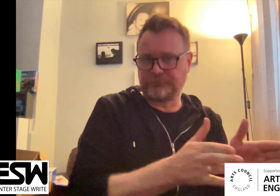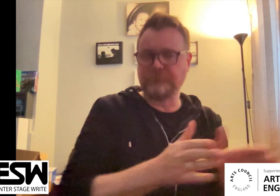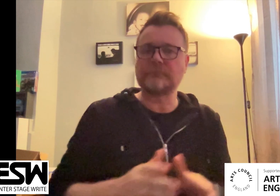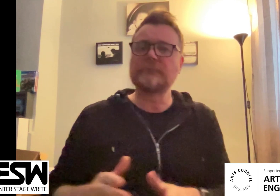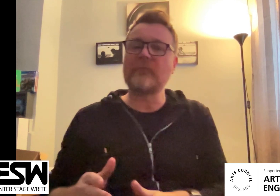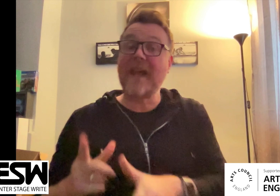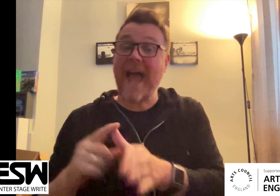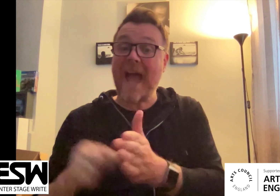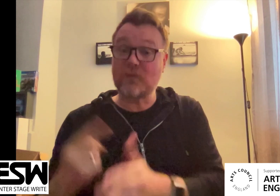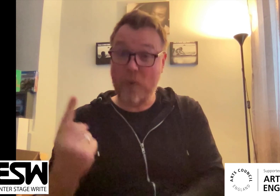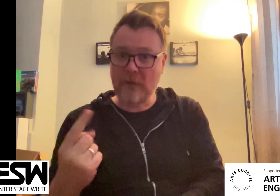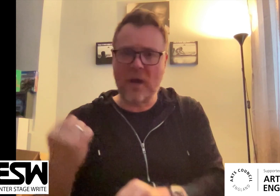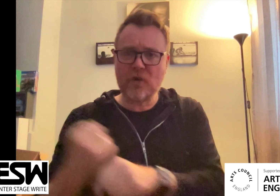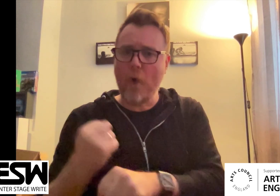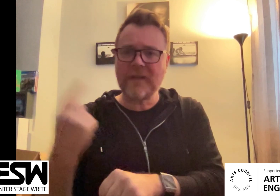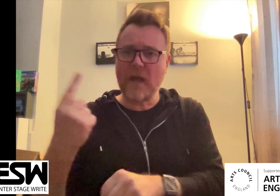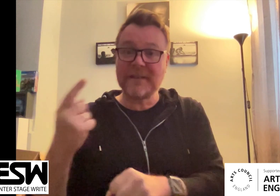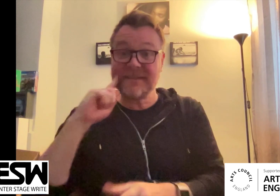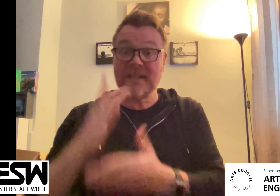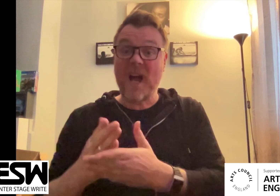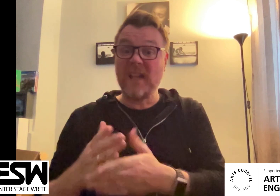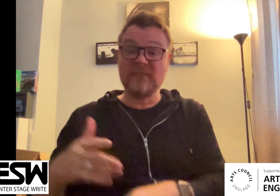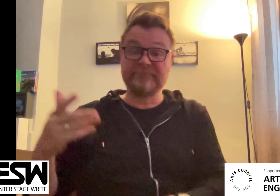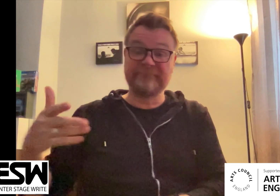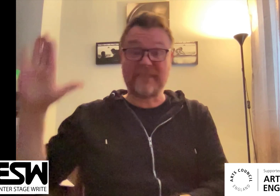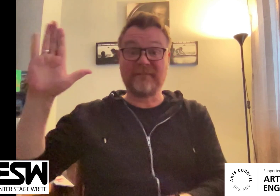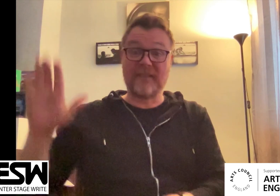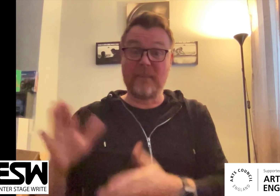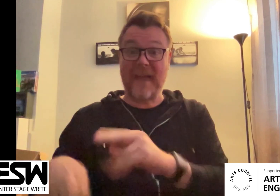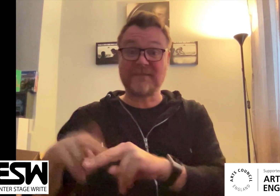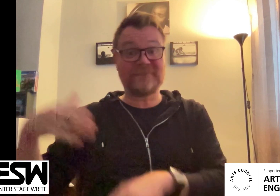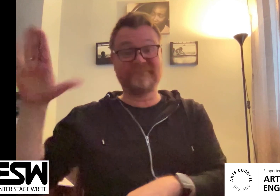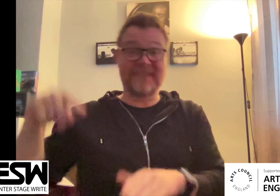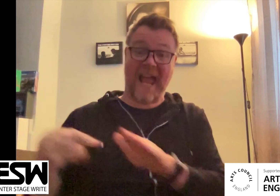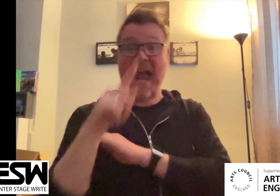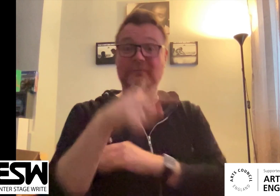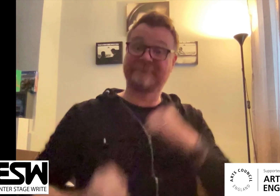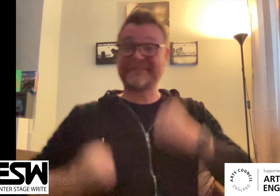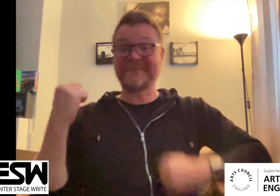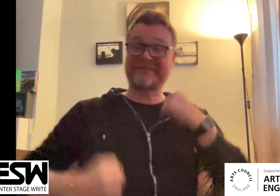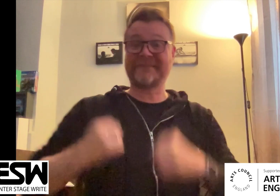structure. So Act 1, Goldilocks decides she's just going to walk out from her parents' house and go for a nice stroll.